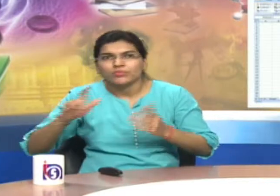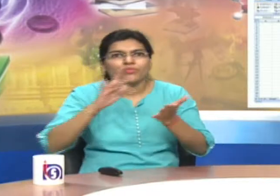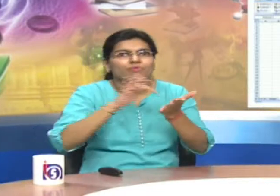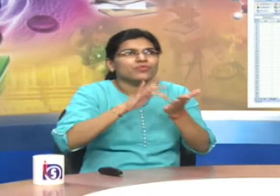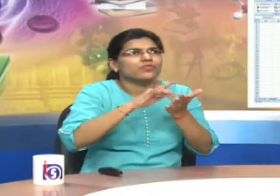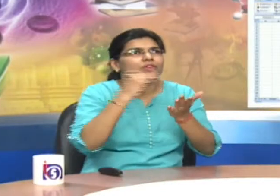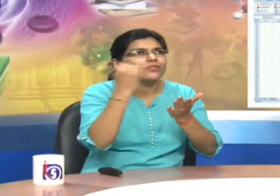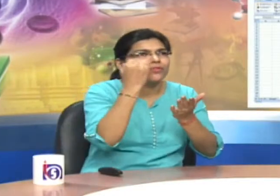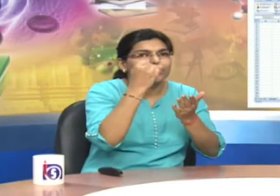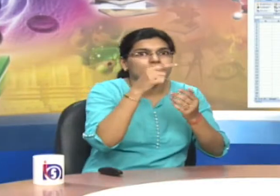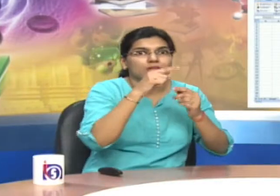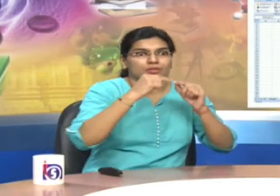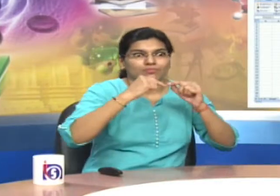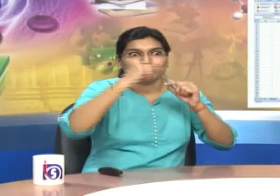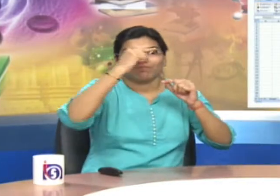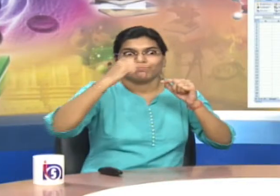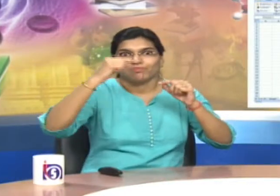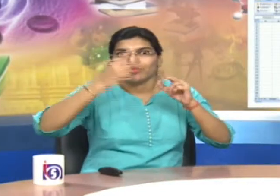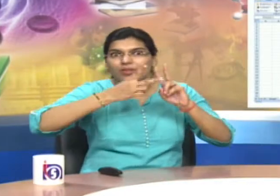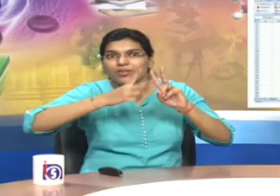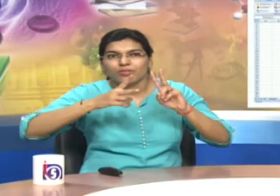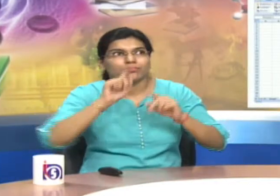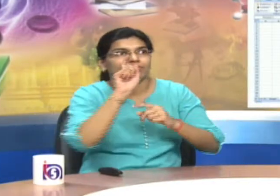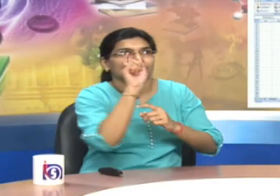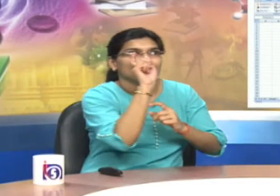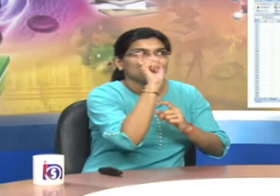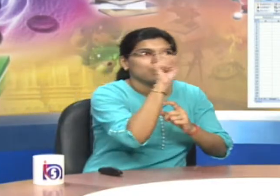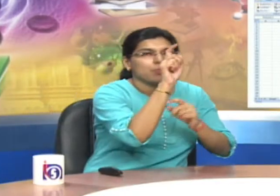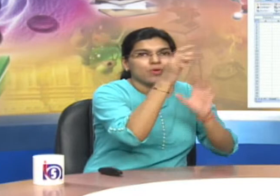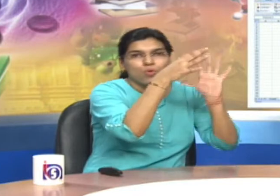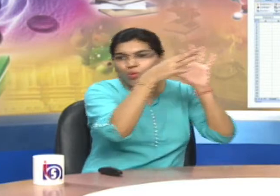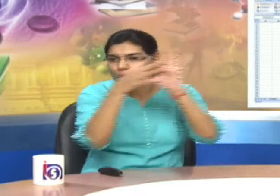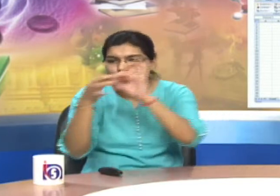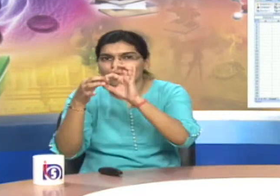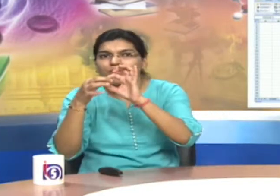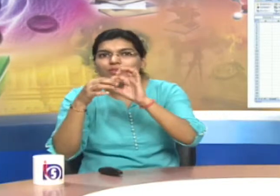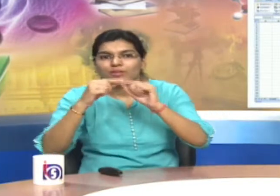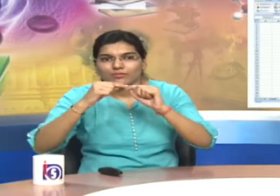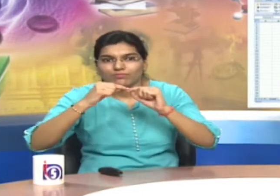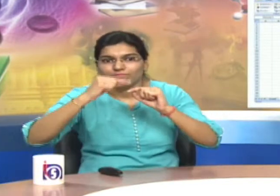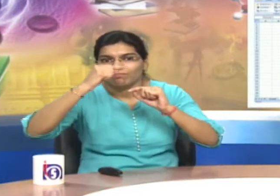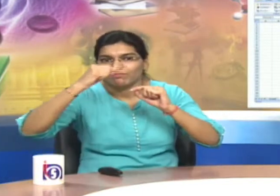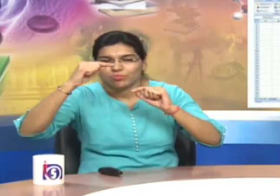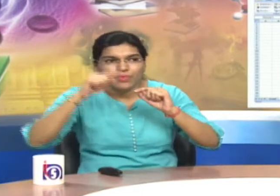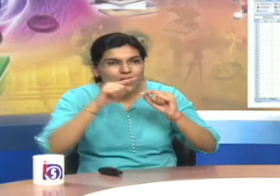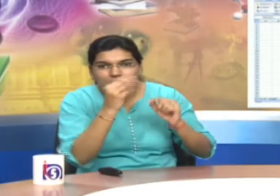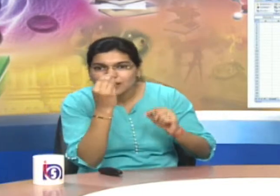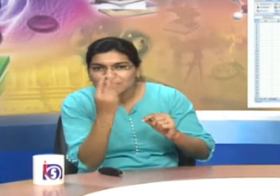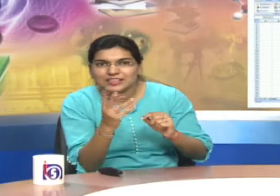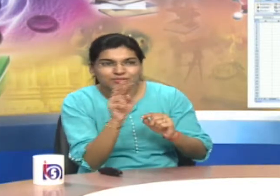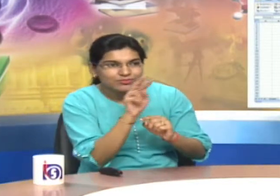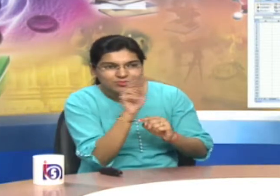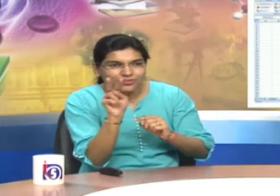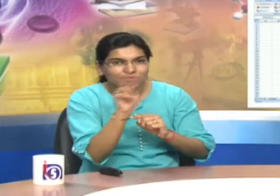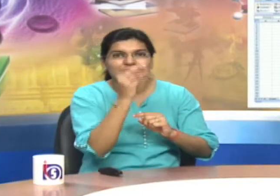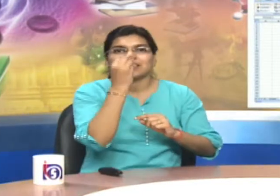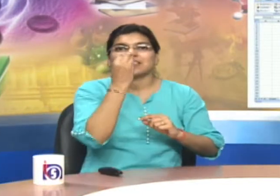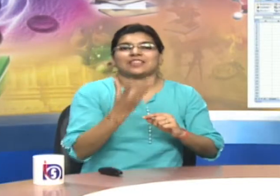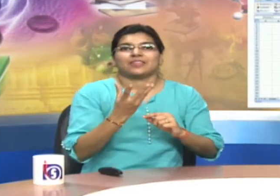to provide the data in the system, then you have to select the chart, and then you just have to